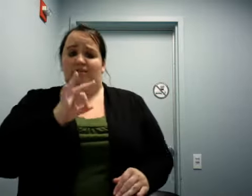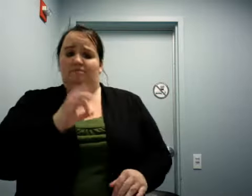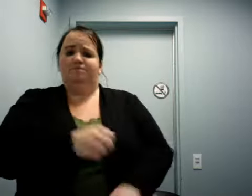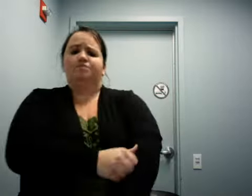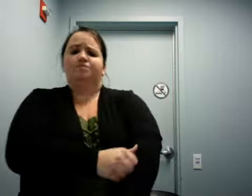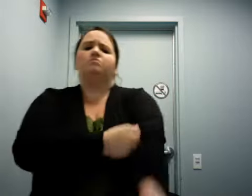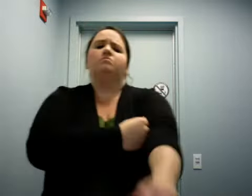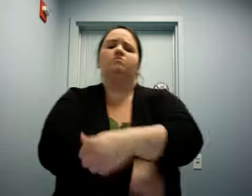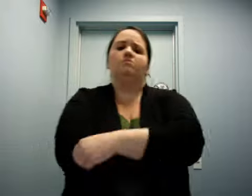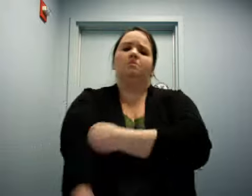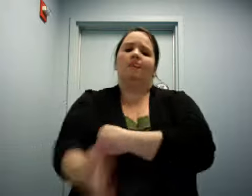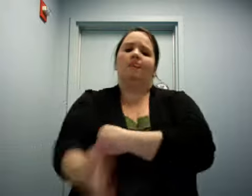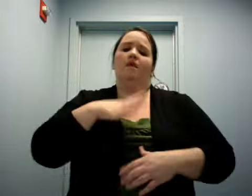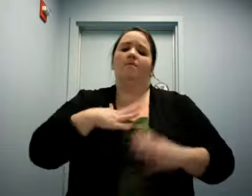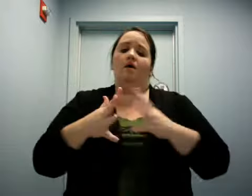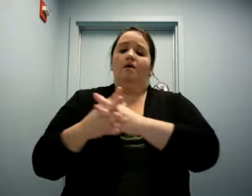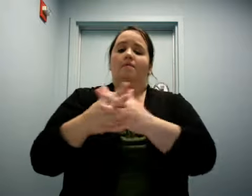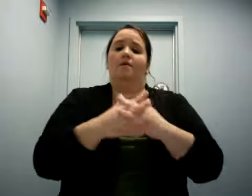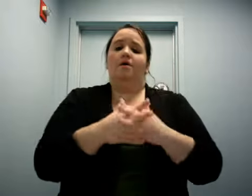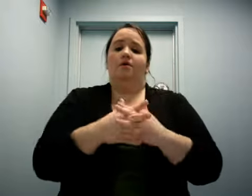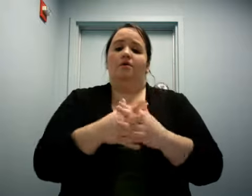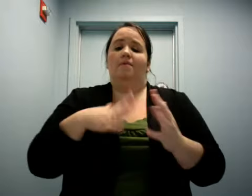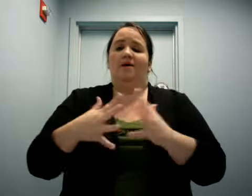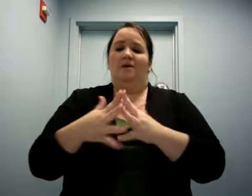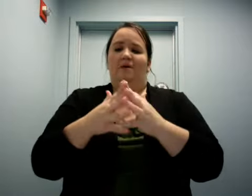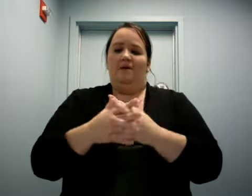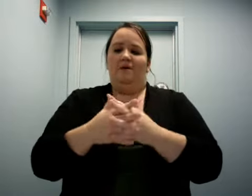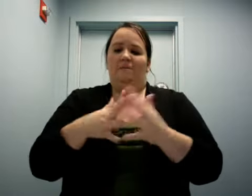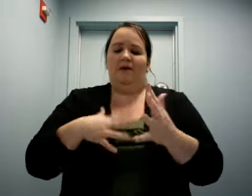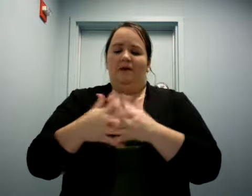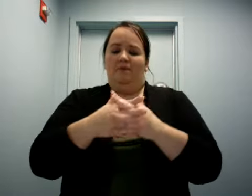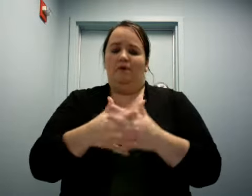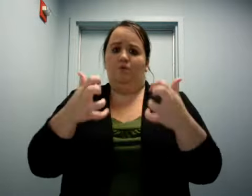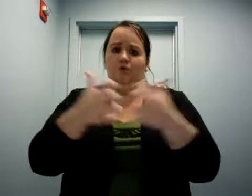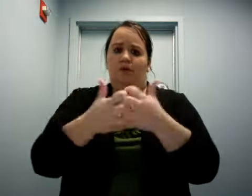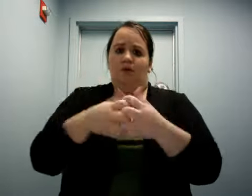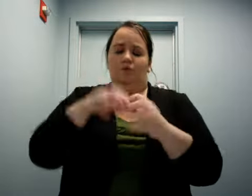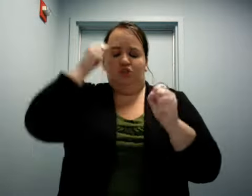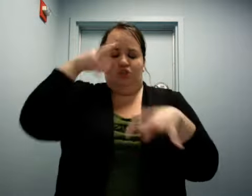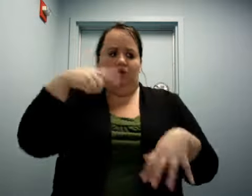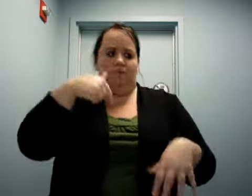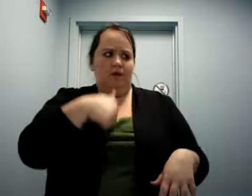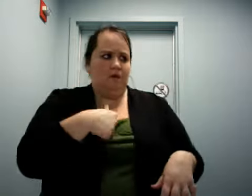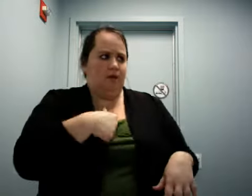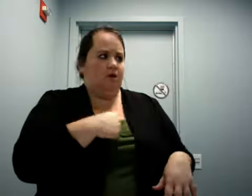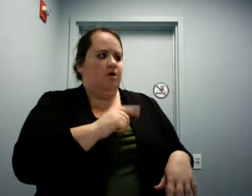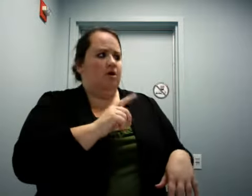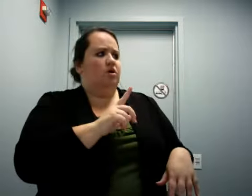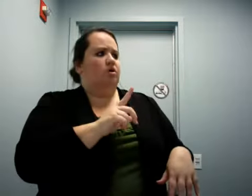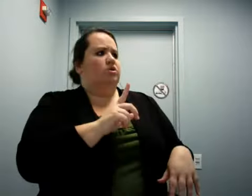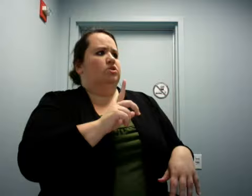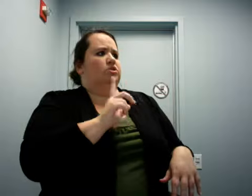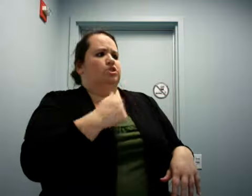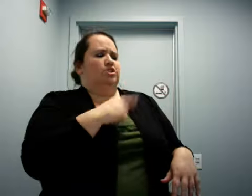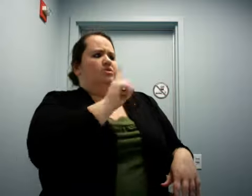American roommate was shocked by me. She asked where I had learned to speak English so well and was confused